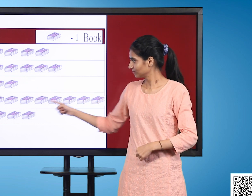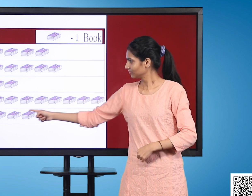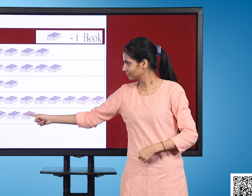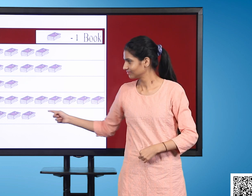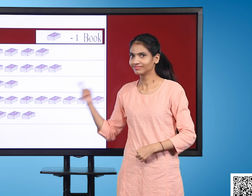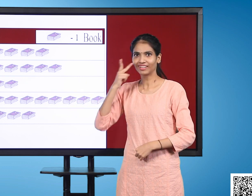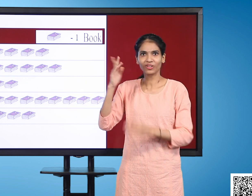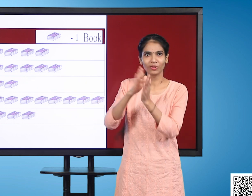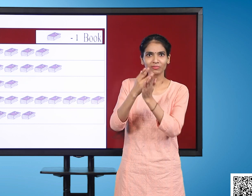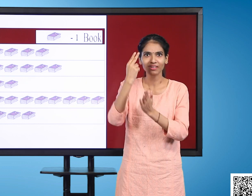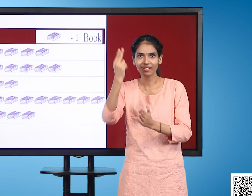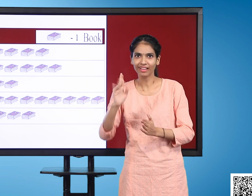5 has 3 books.